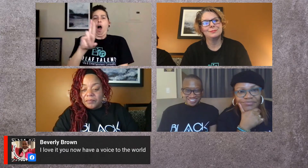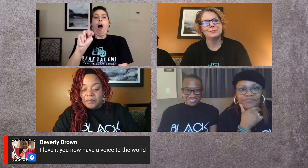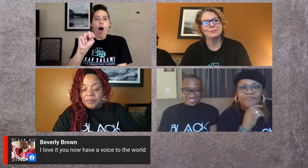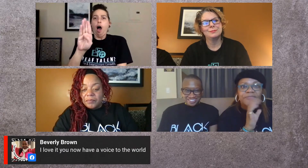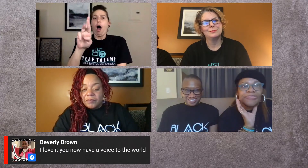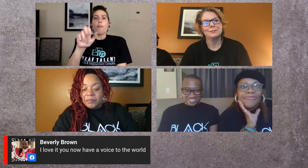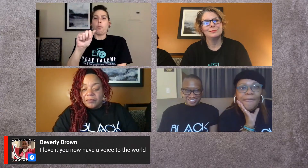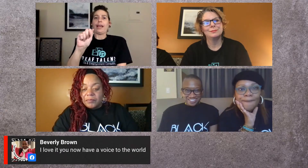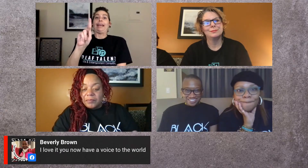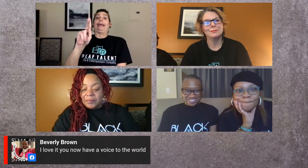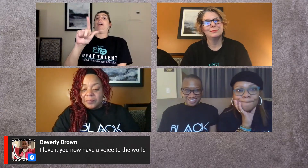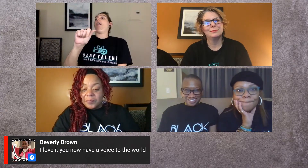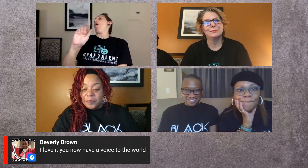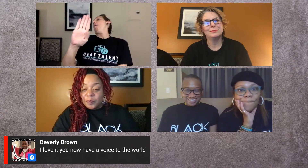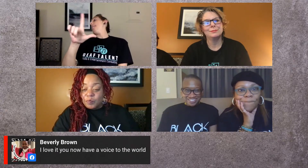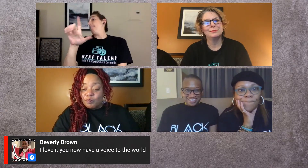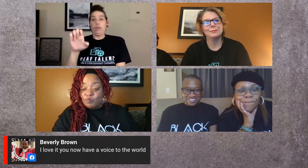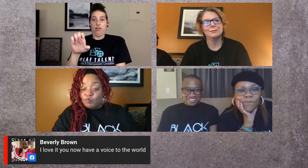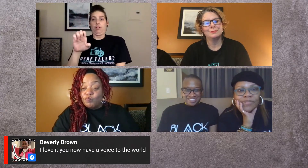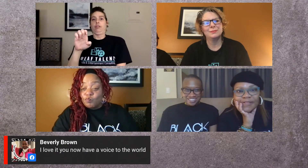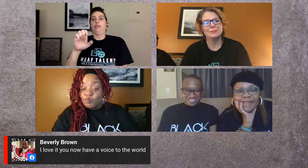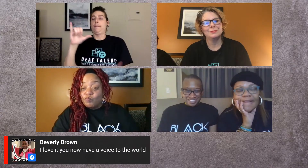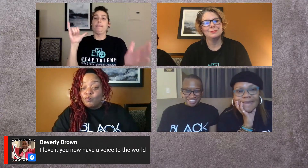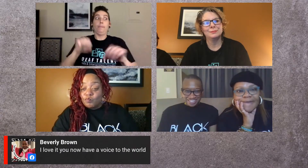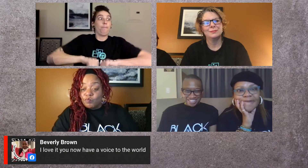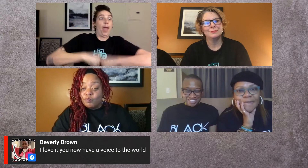Just like Aaron said,